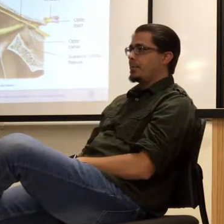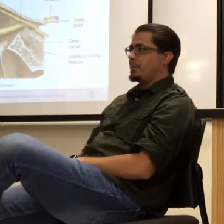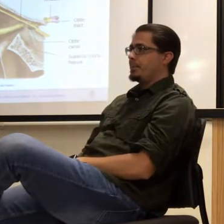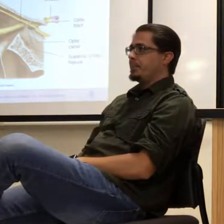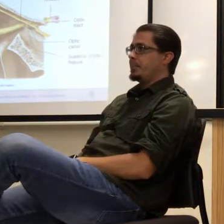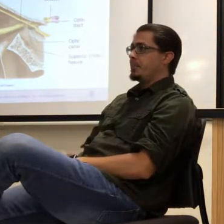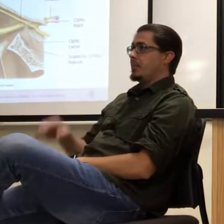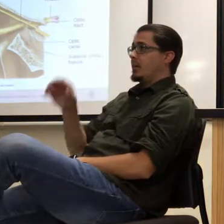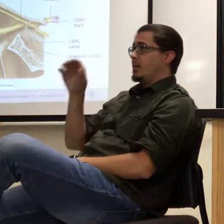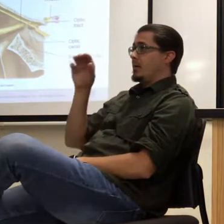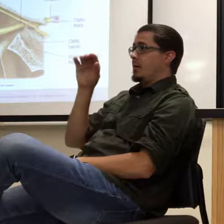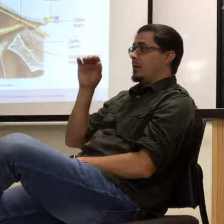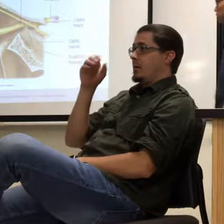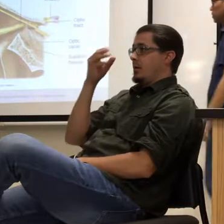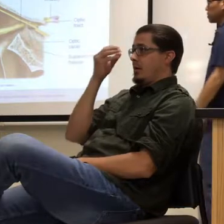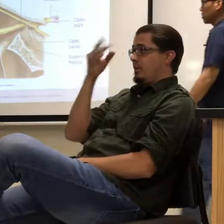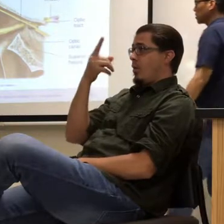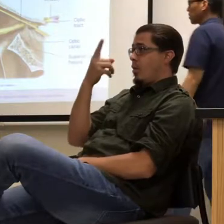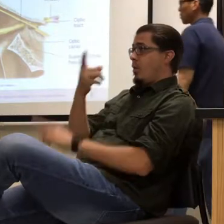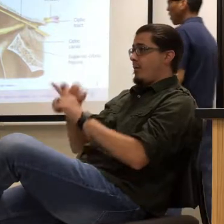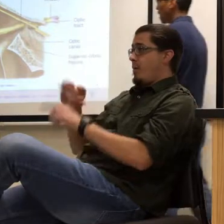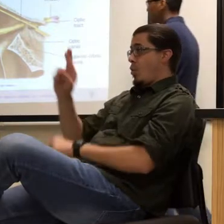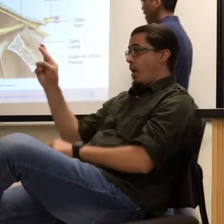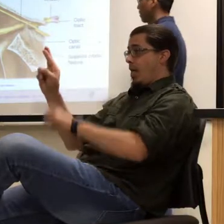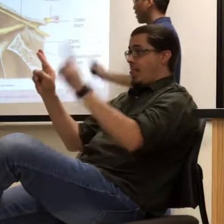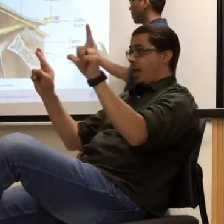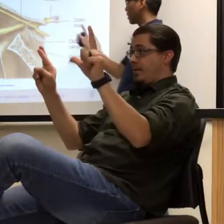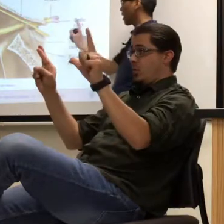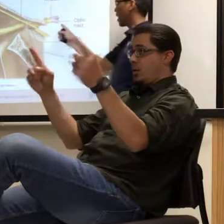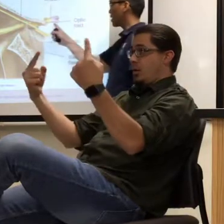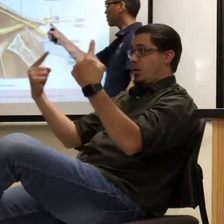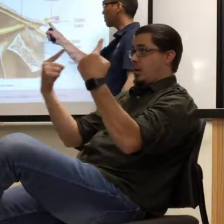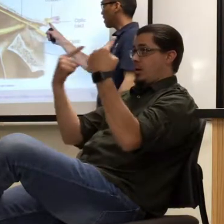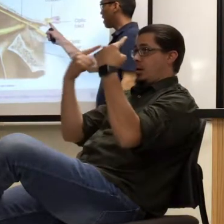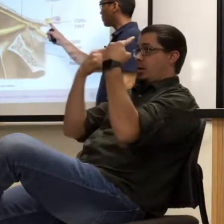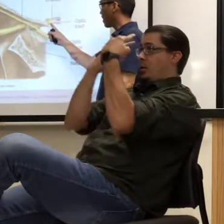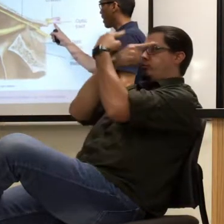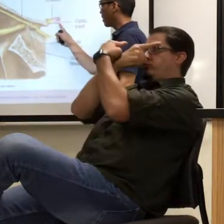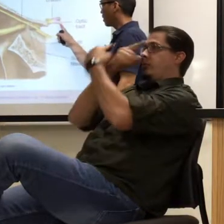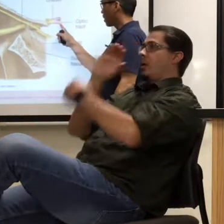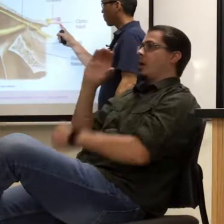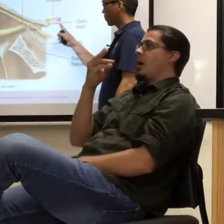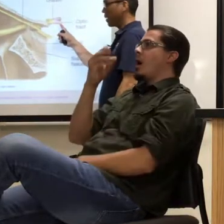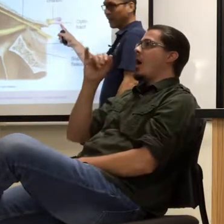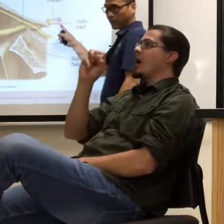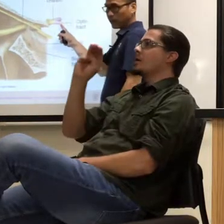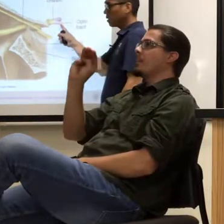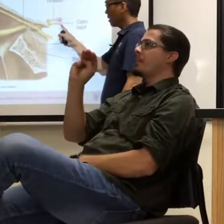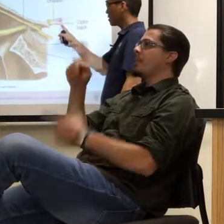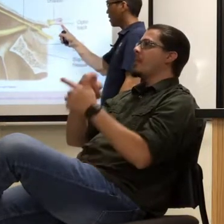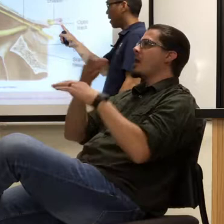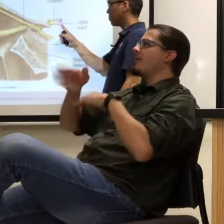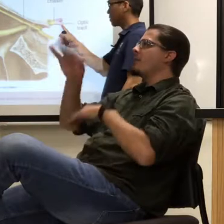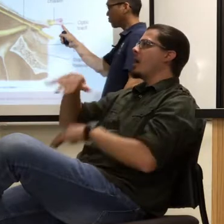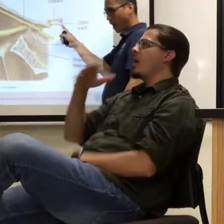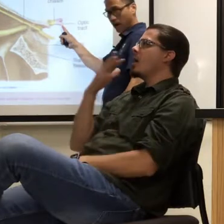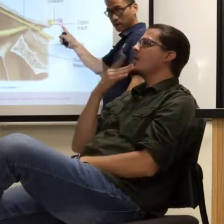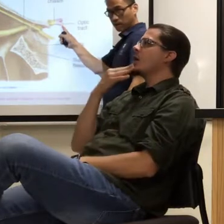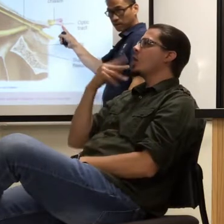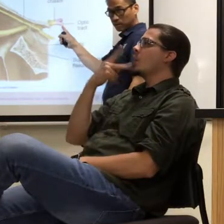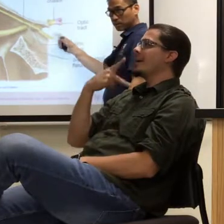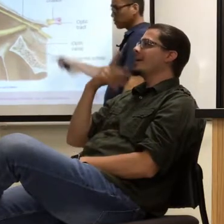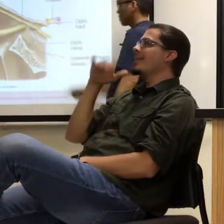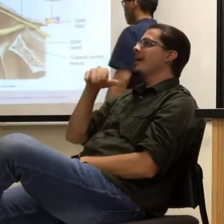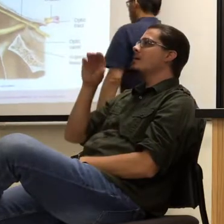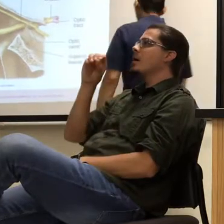Info from right to left visual fields is going to cross at the optic chiasm. Then after that, color pink is the optic tract.